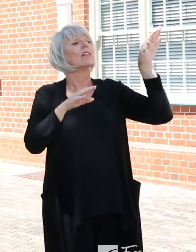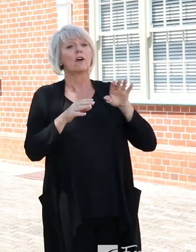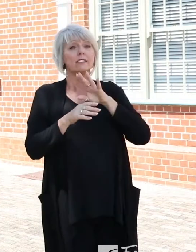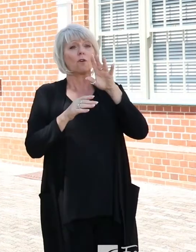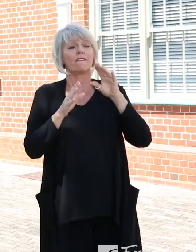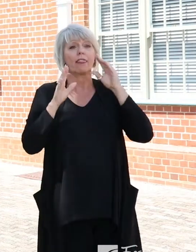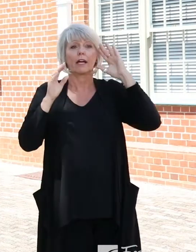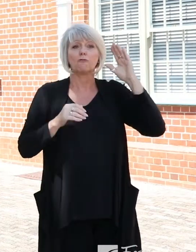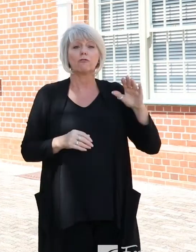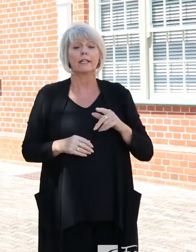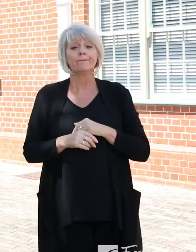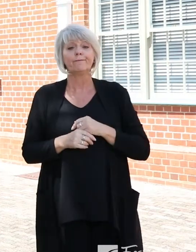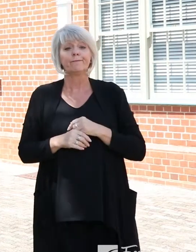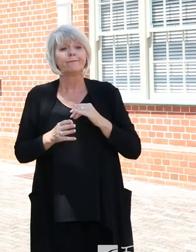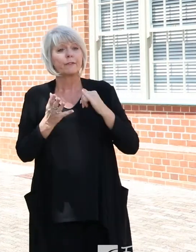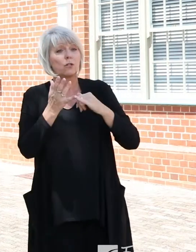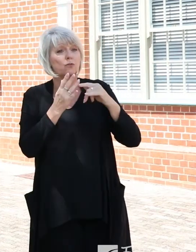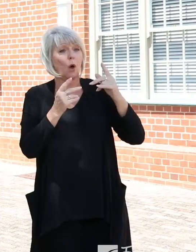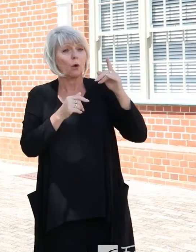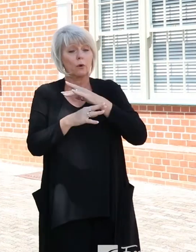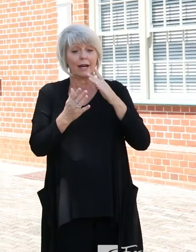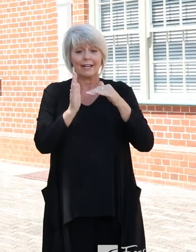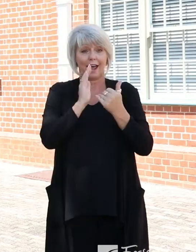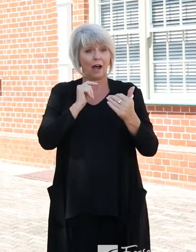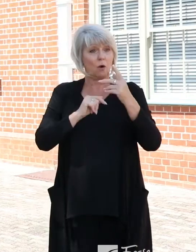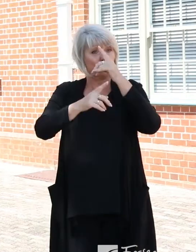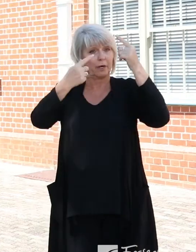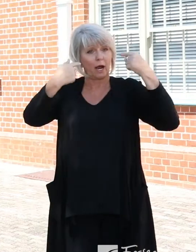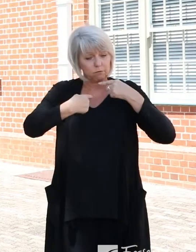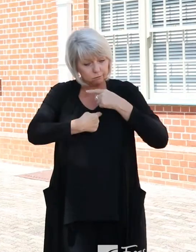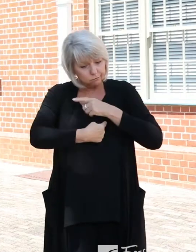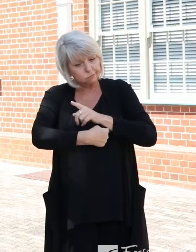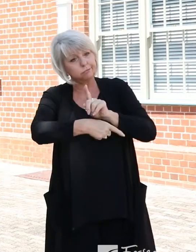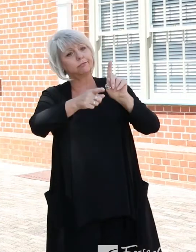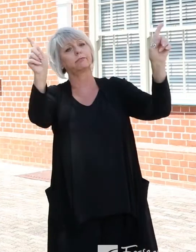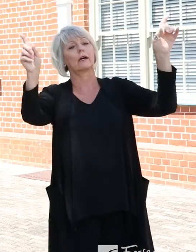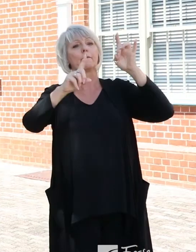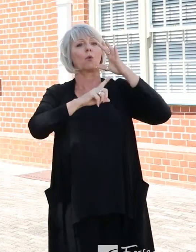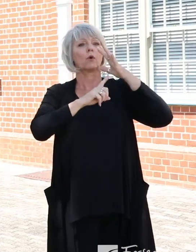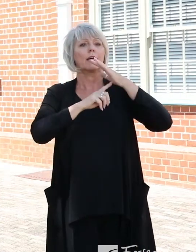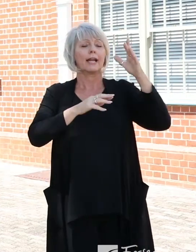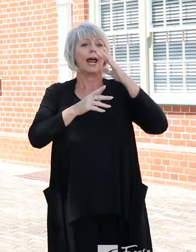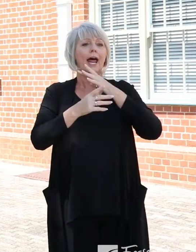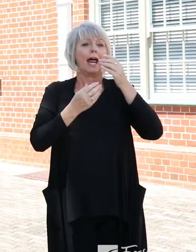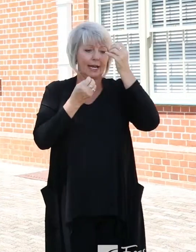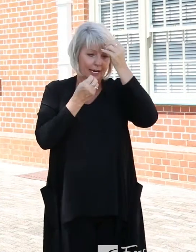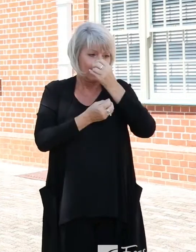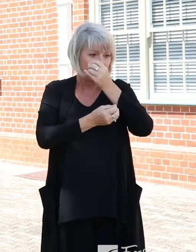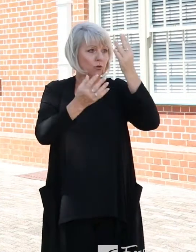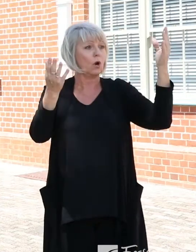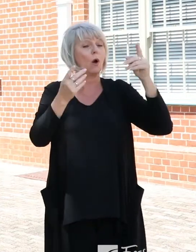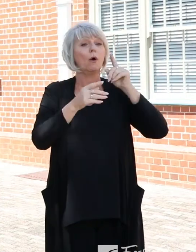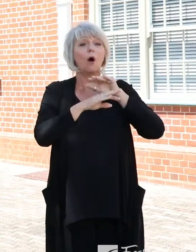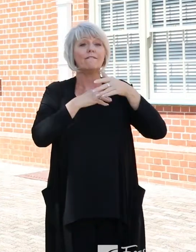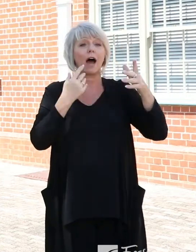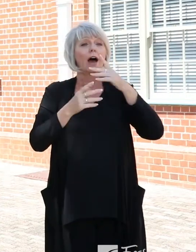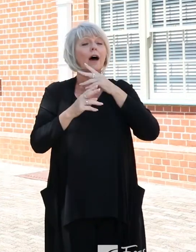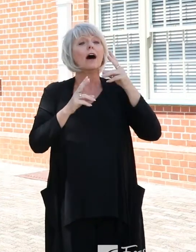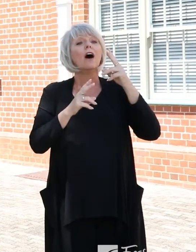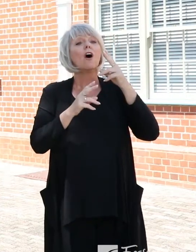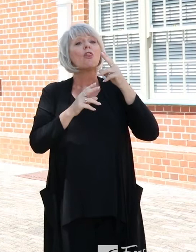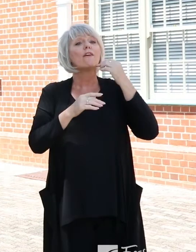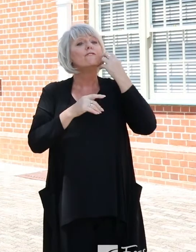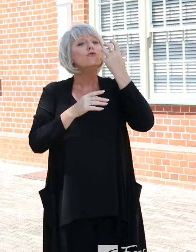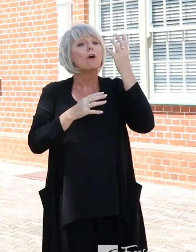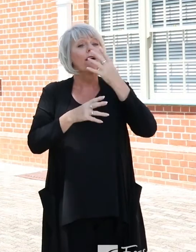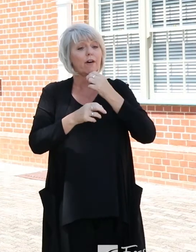advice allows us to make announcements like the announcement we are making today about the future of manufacturing in Queensland. Now,